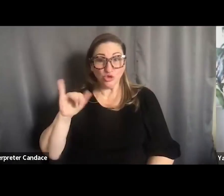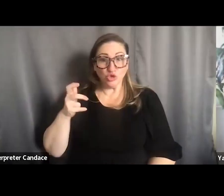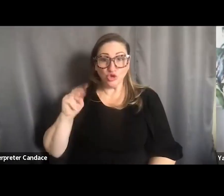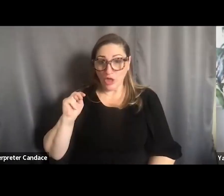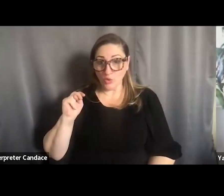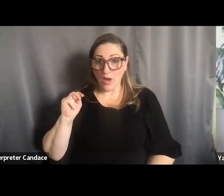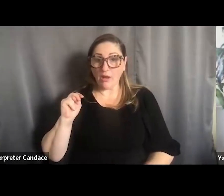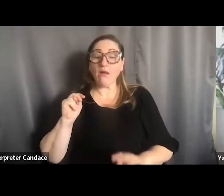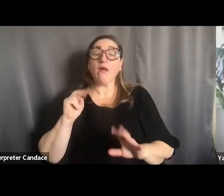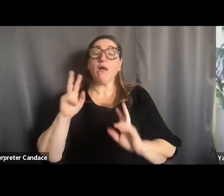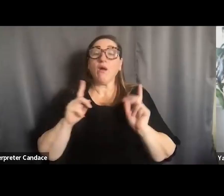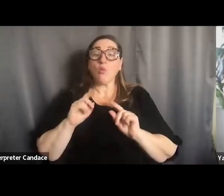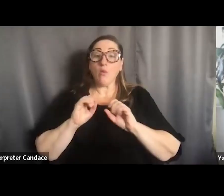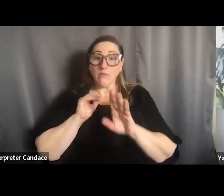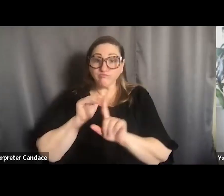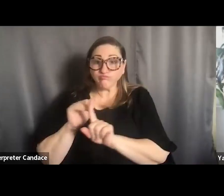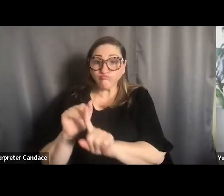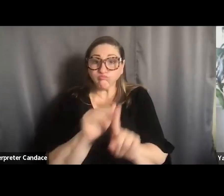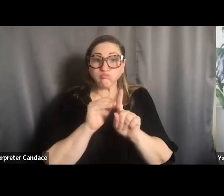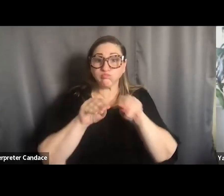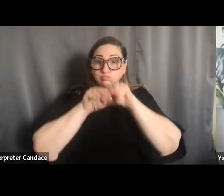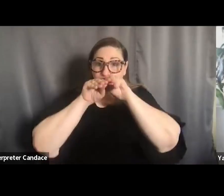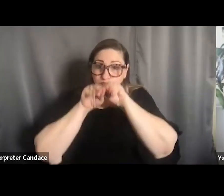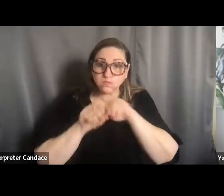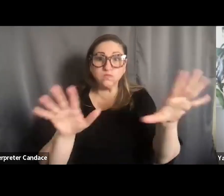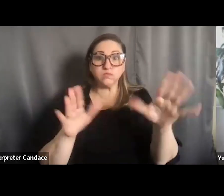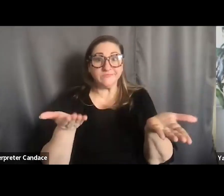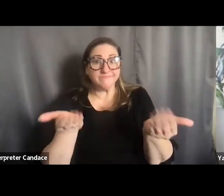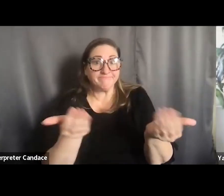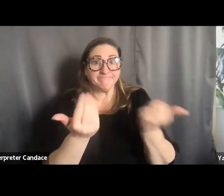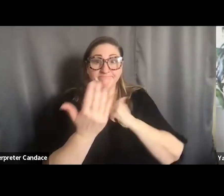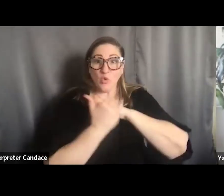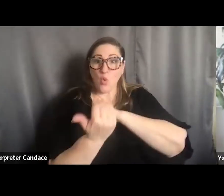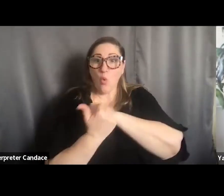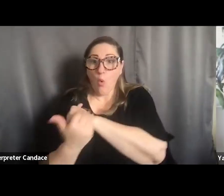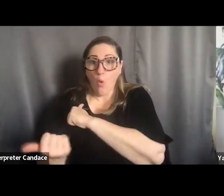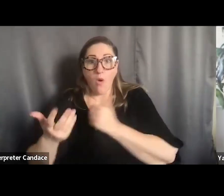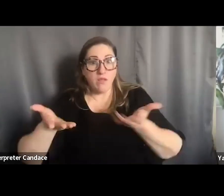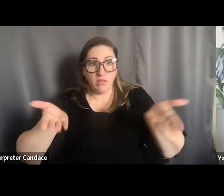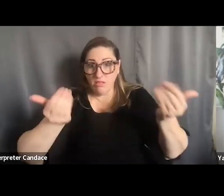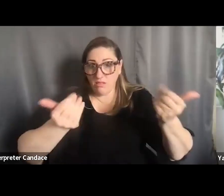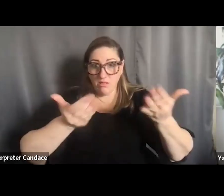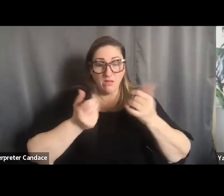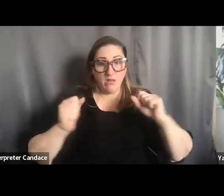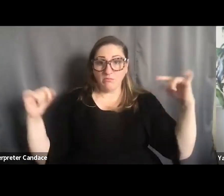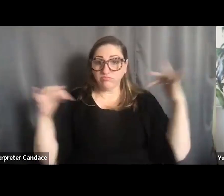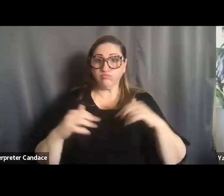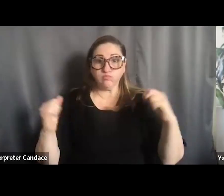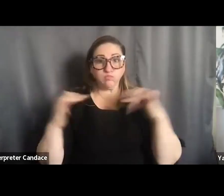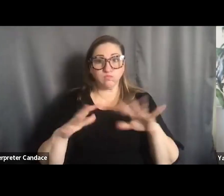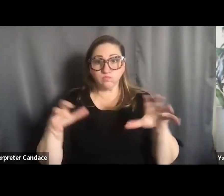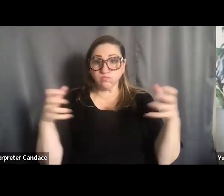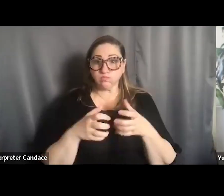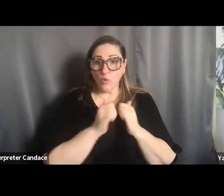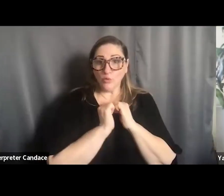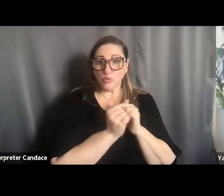workers are trying to flex the muscle to gather monthly and to send out weekly missives to knowledge